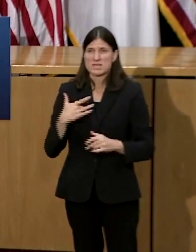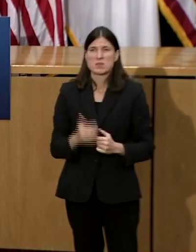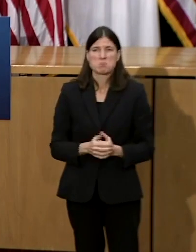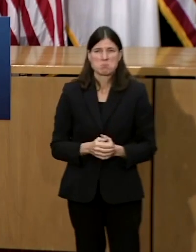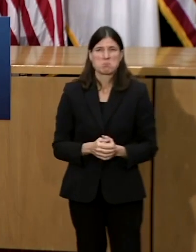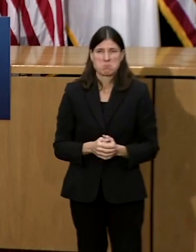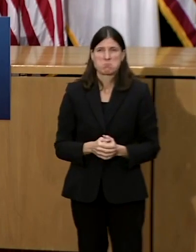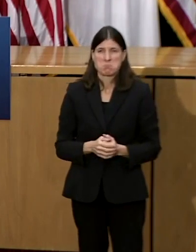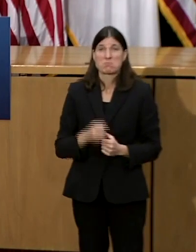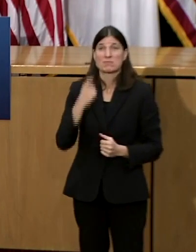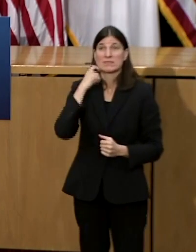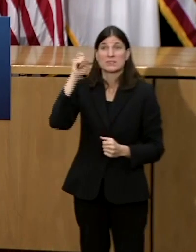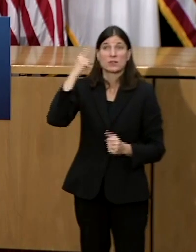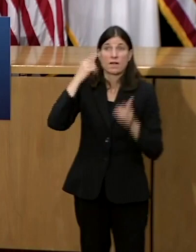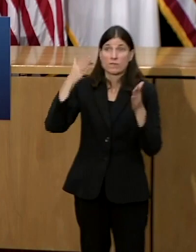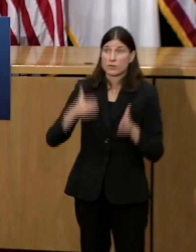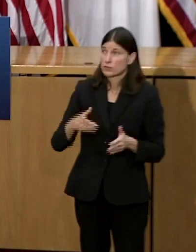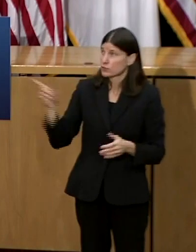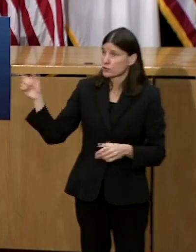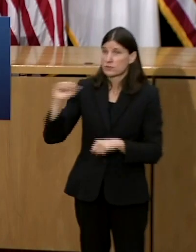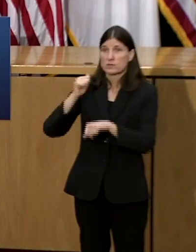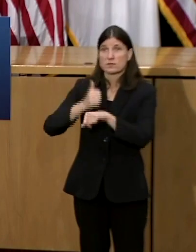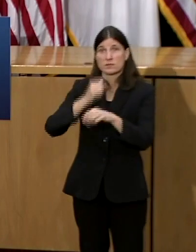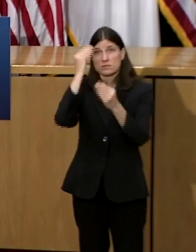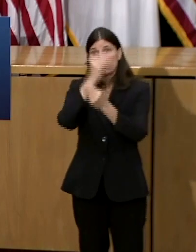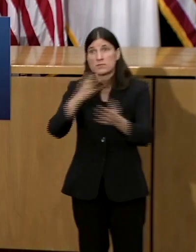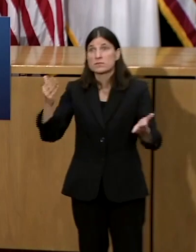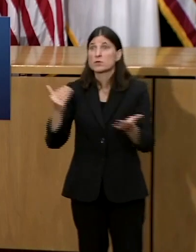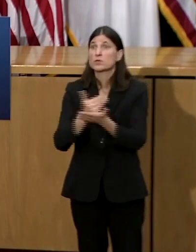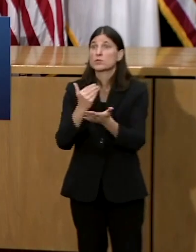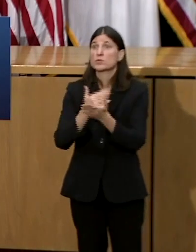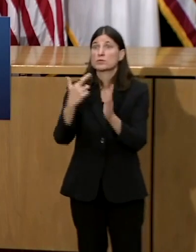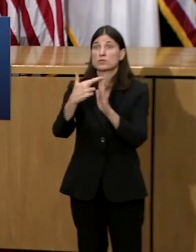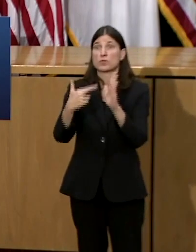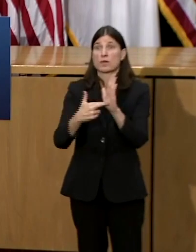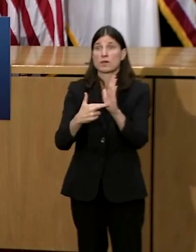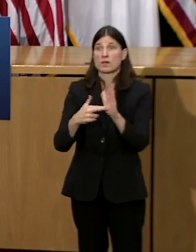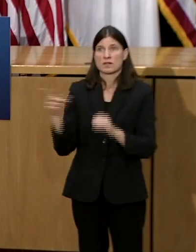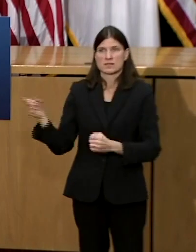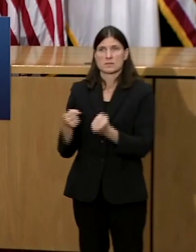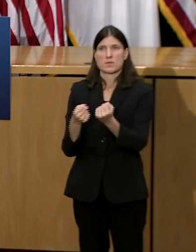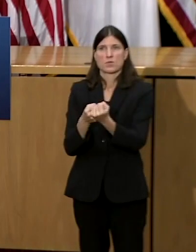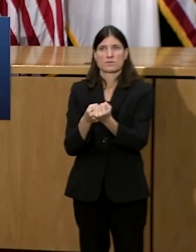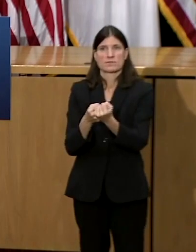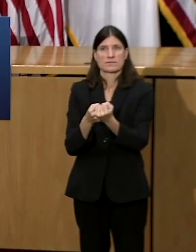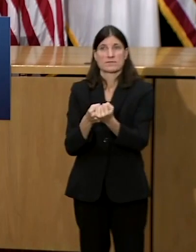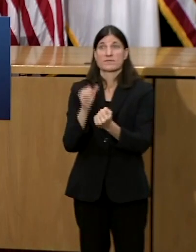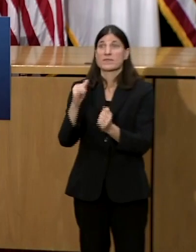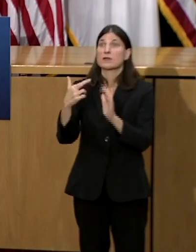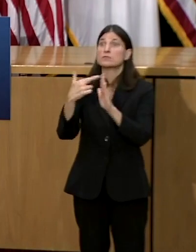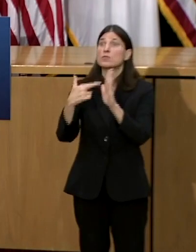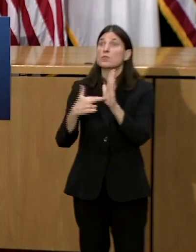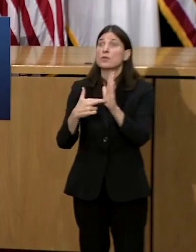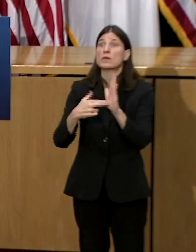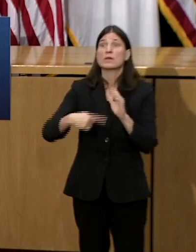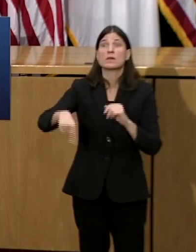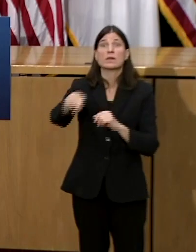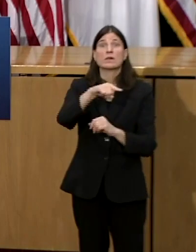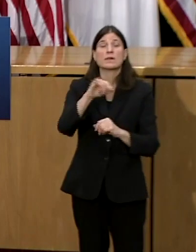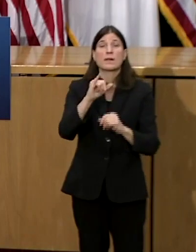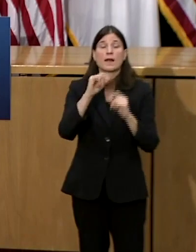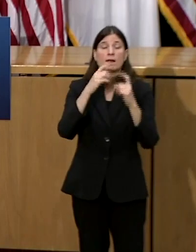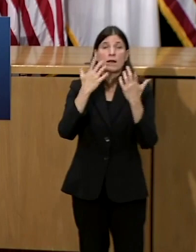local boards of health create COVID plans that are more relevant to transmission in their specific populations at any point in